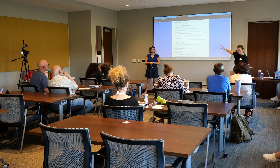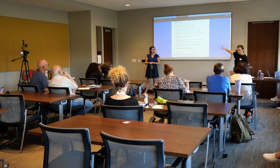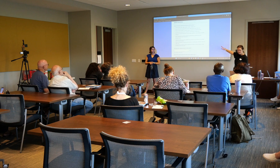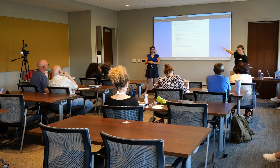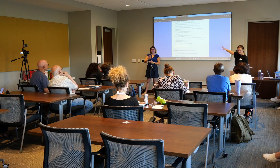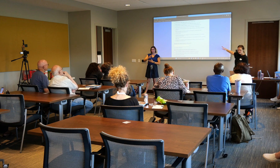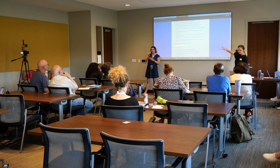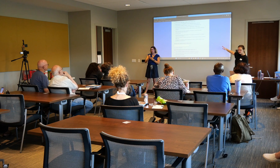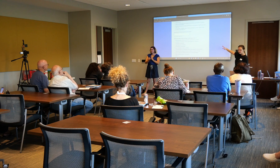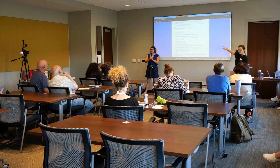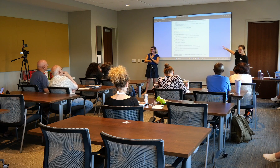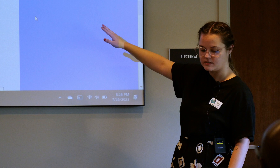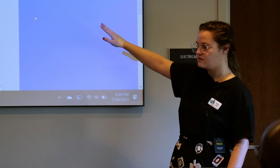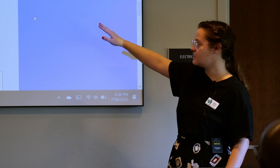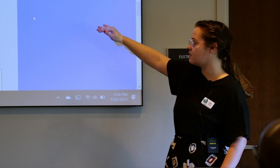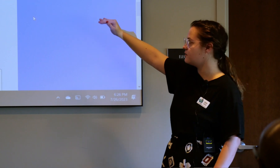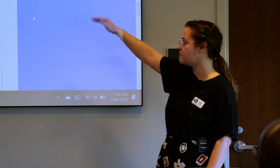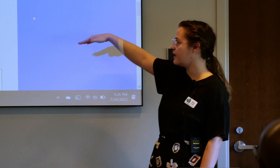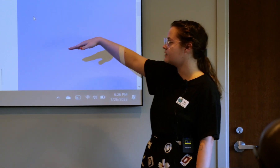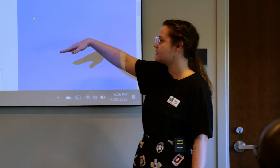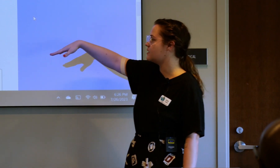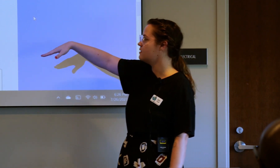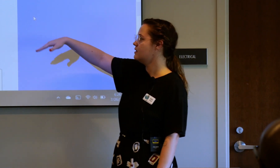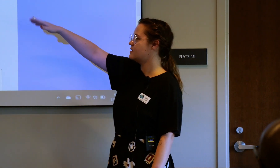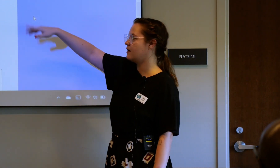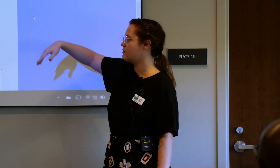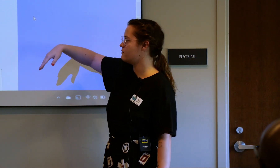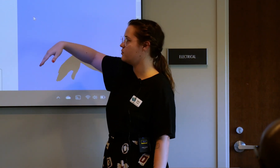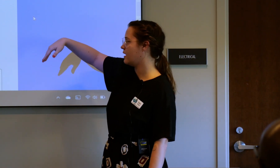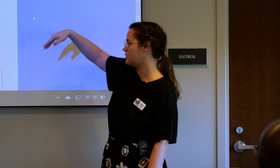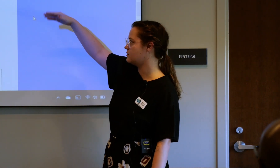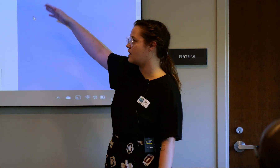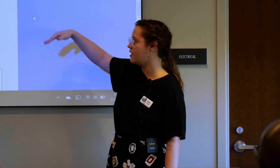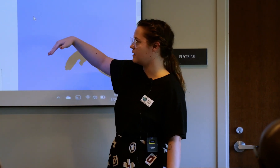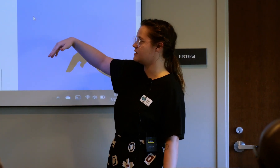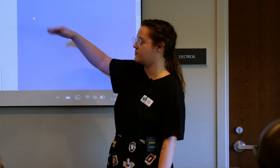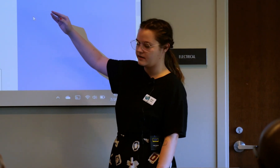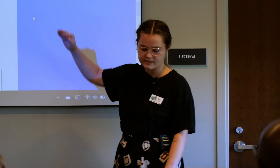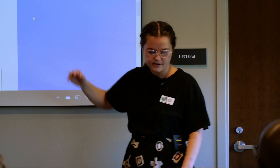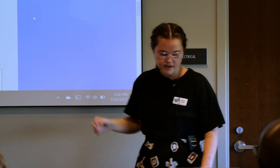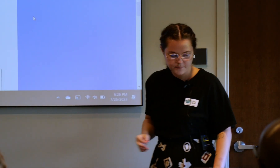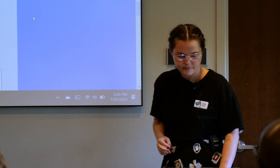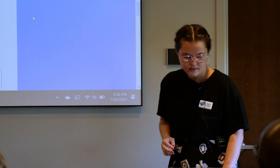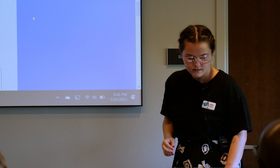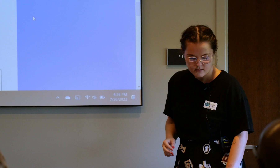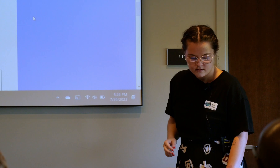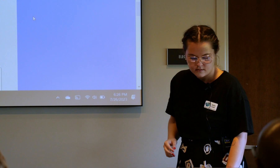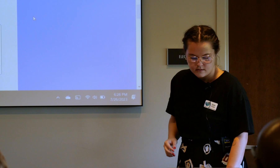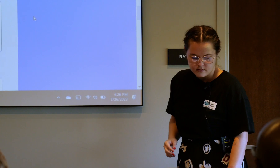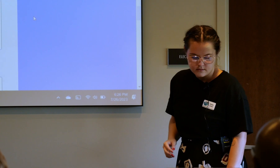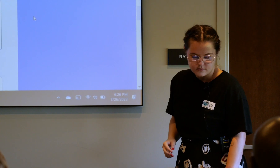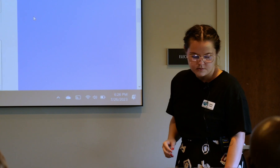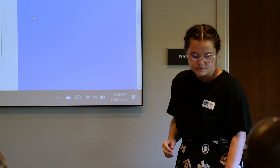your practice is, and then also some things you have done through your practice. So, sat on a review panel, taught in my discipline, etc.